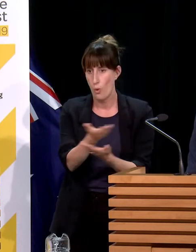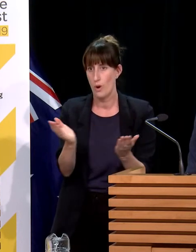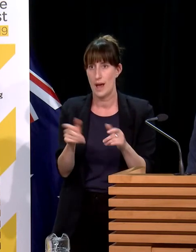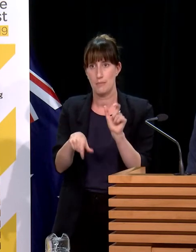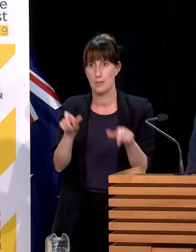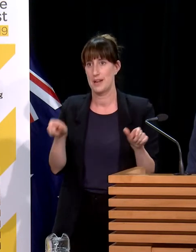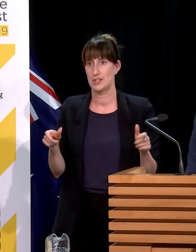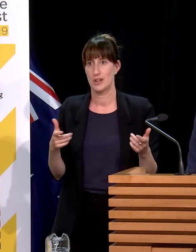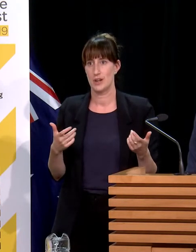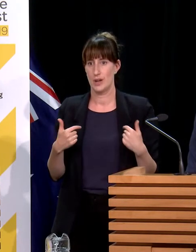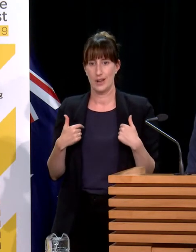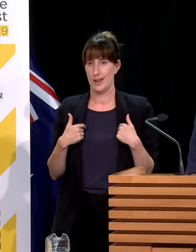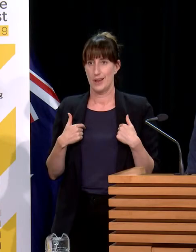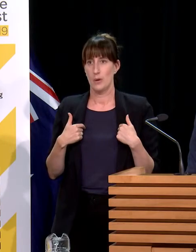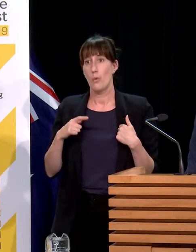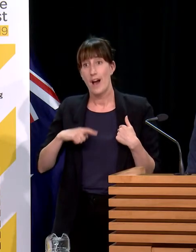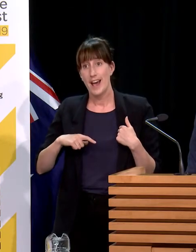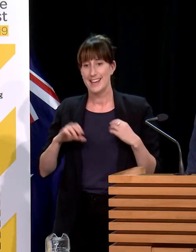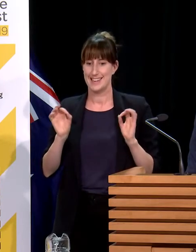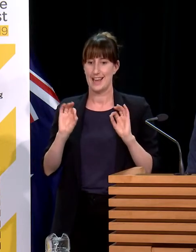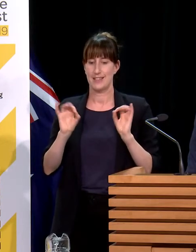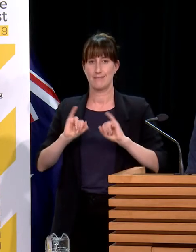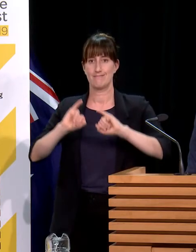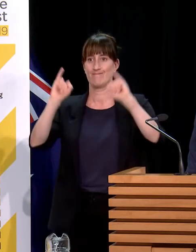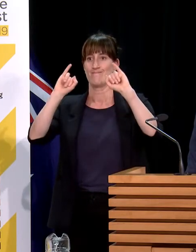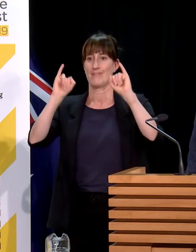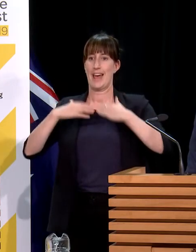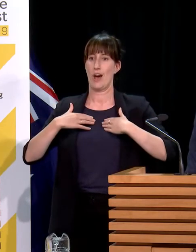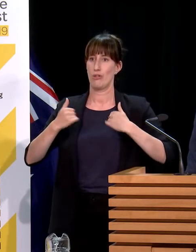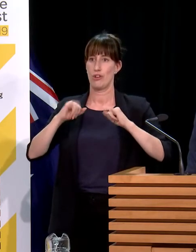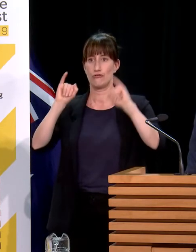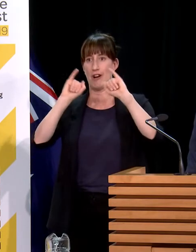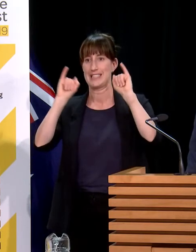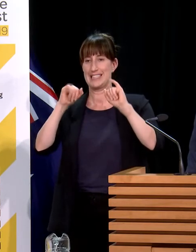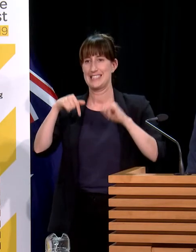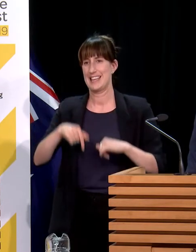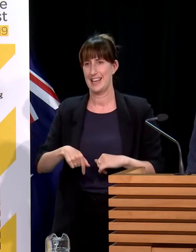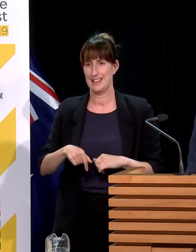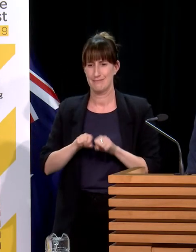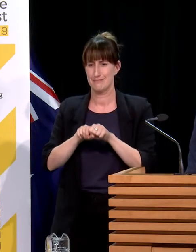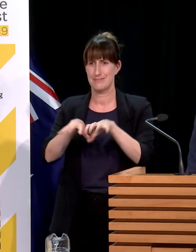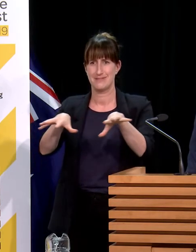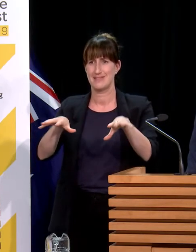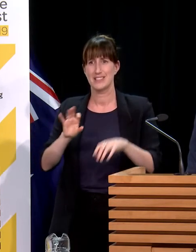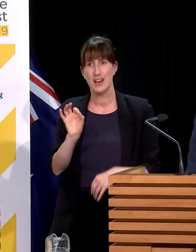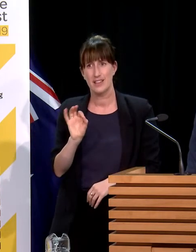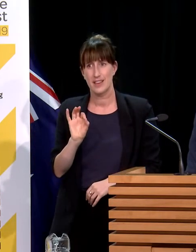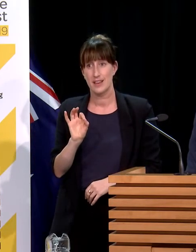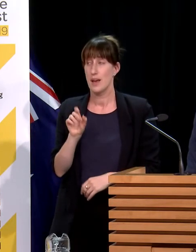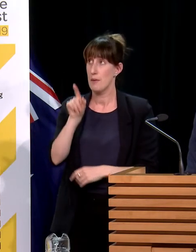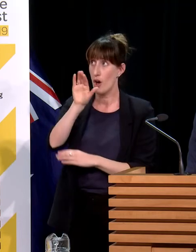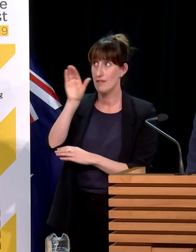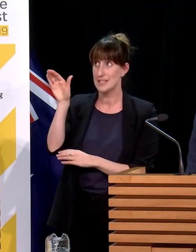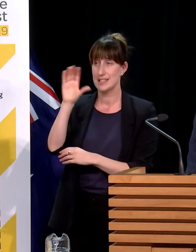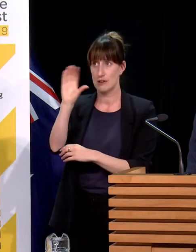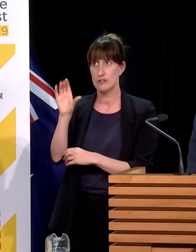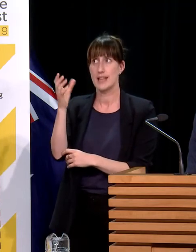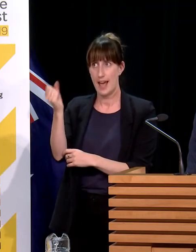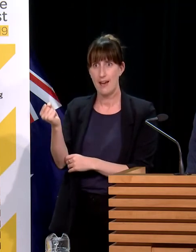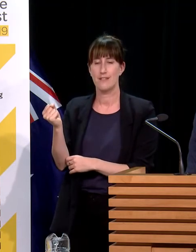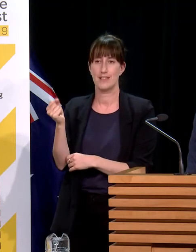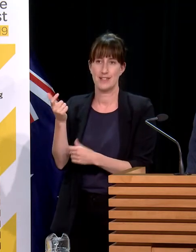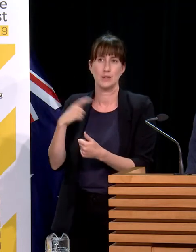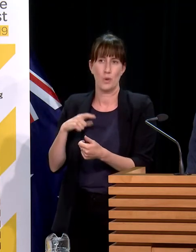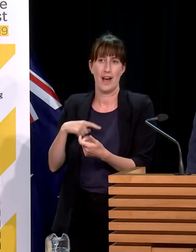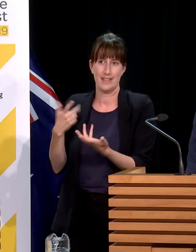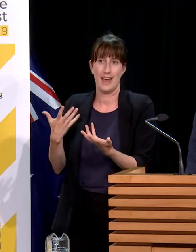do that in New Zealand, and I fully understand why the countries that are doing it have been doing it. You mentioned how you're going to